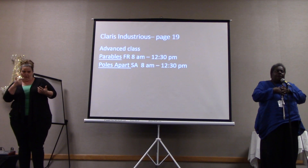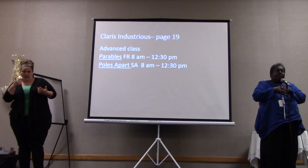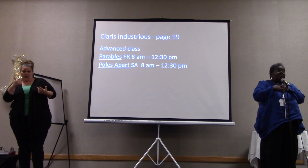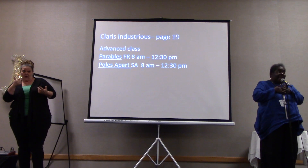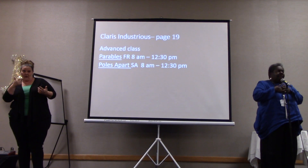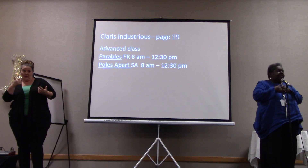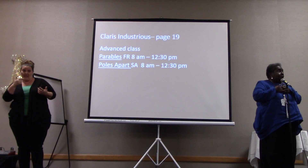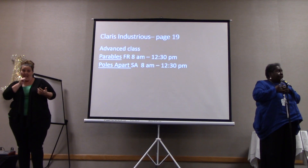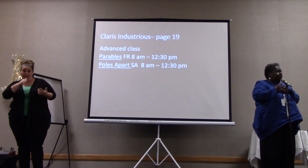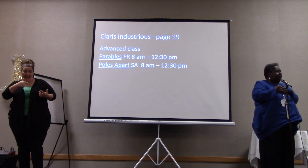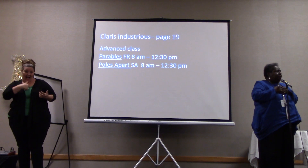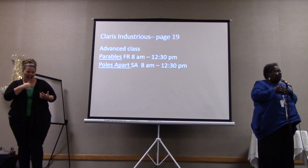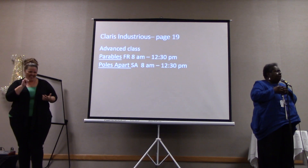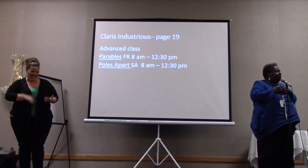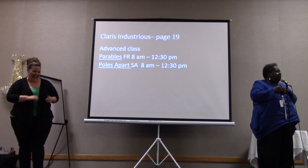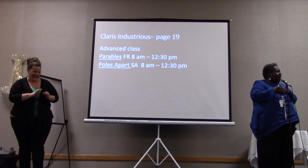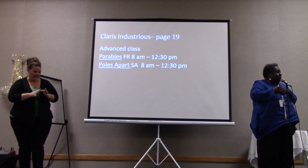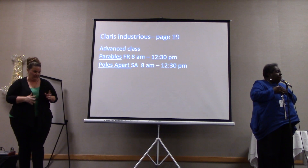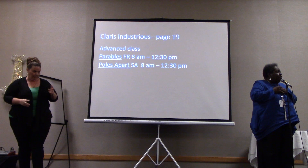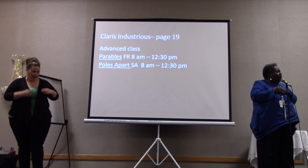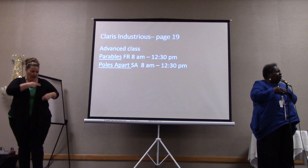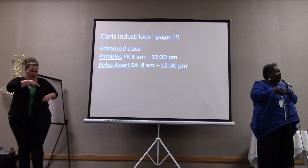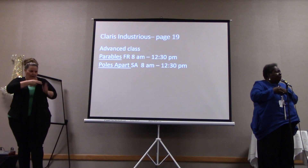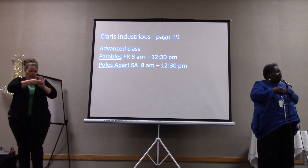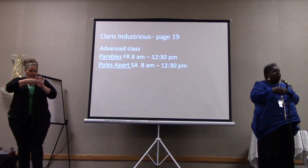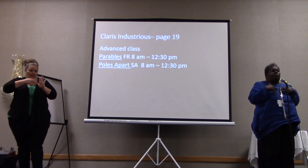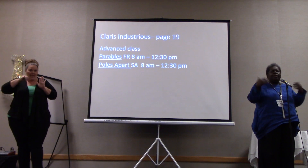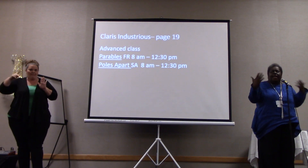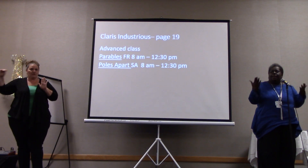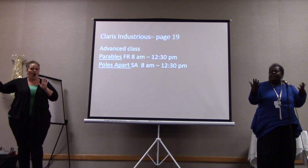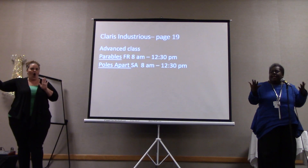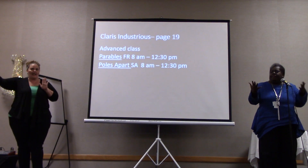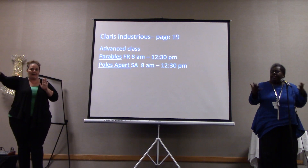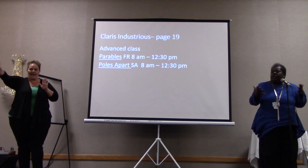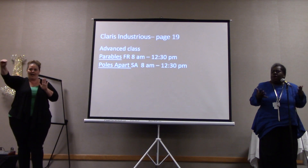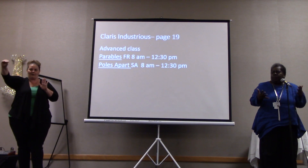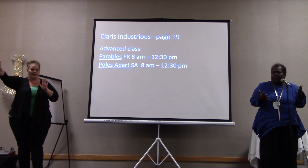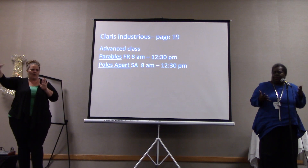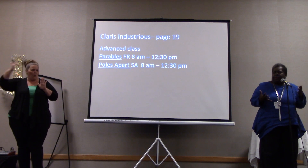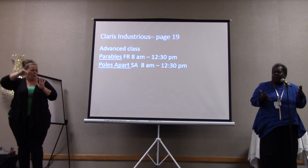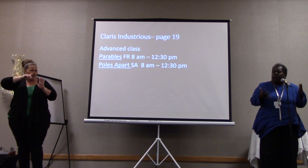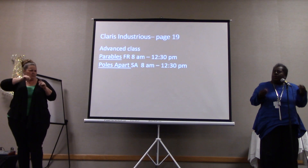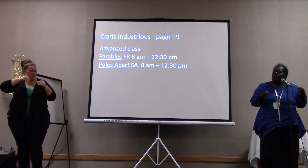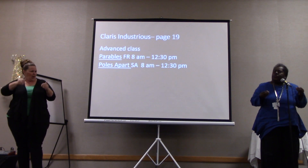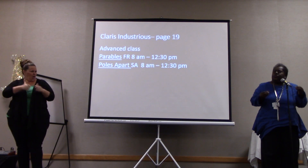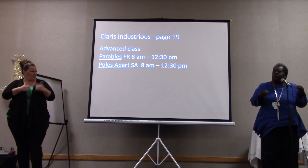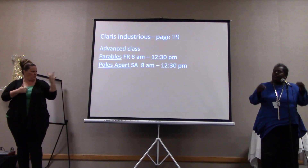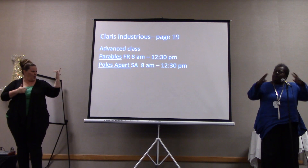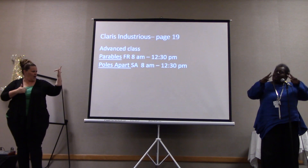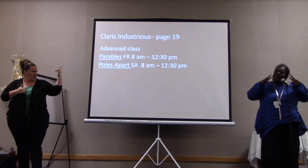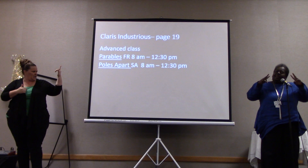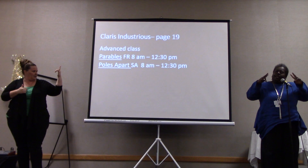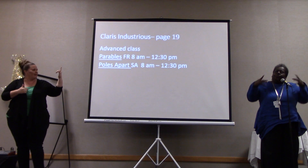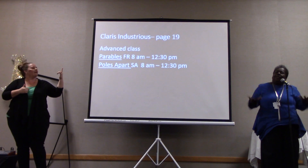you are that interpreter that people talk about? Why don't anybody ever get along with you? What are you doing?